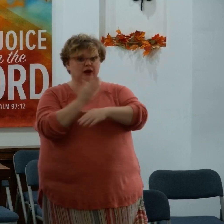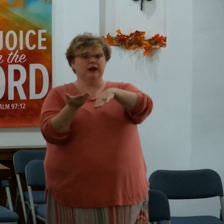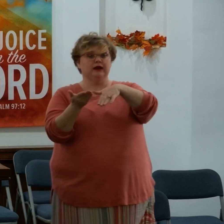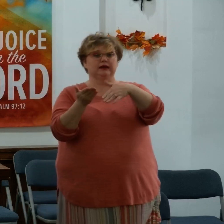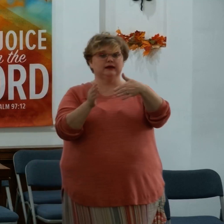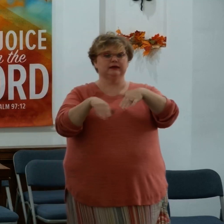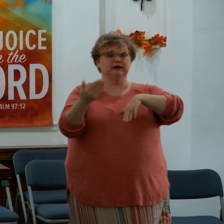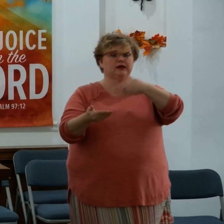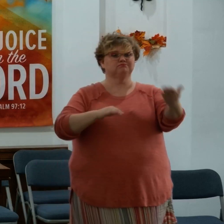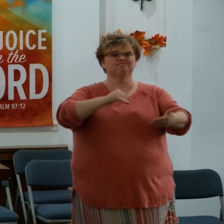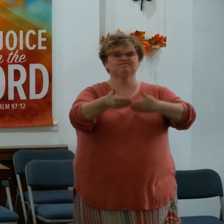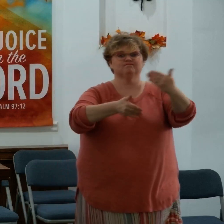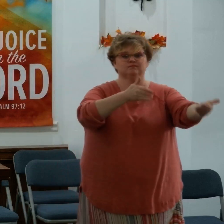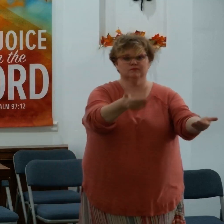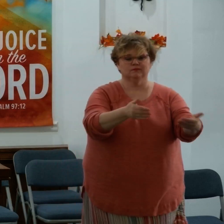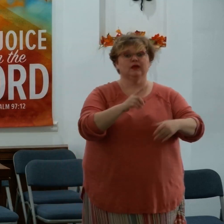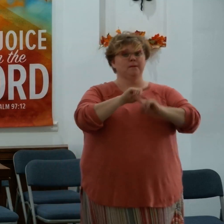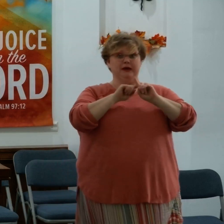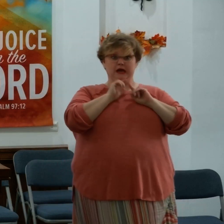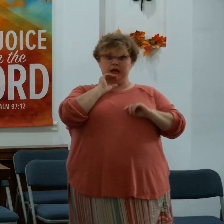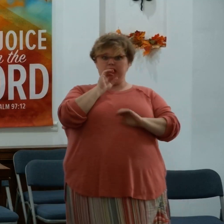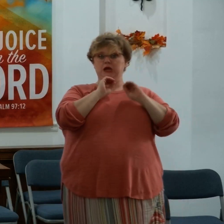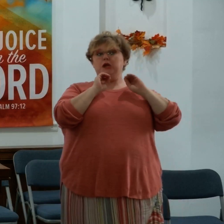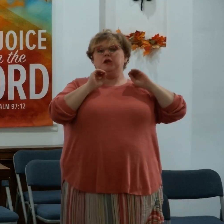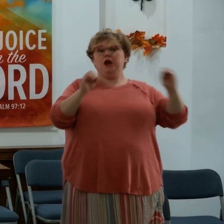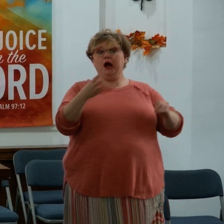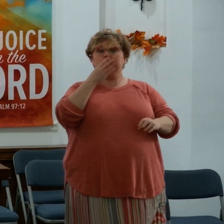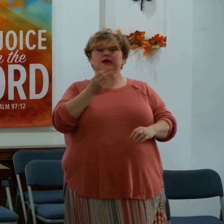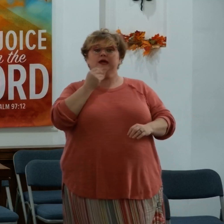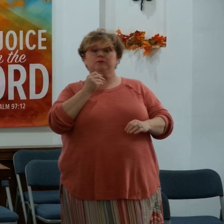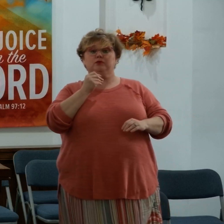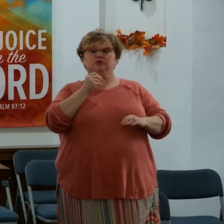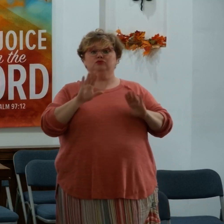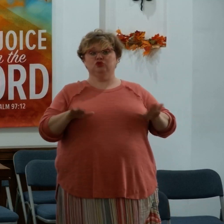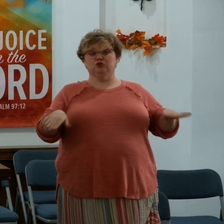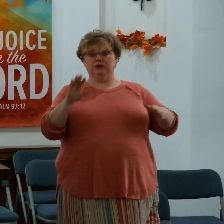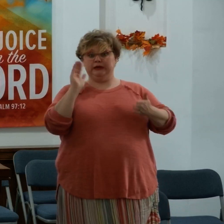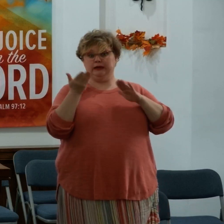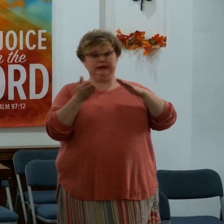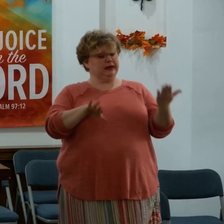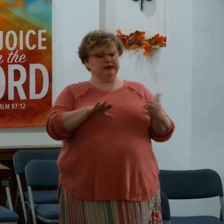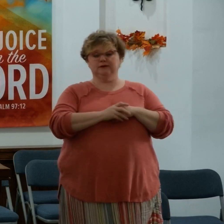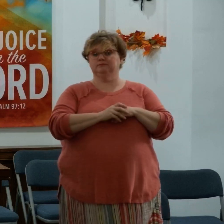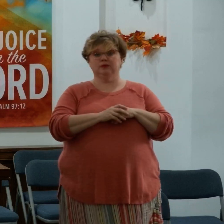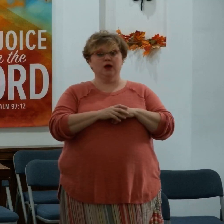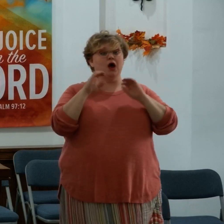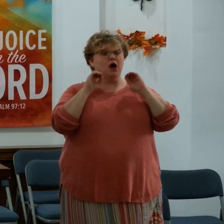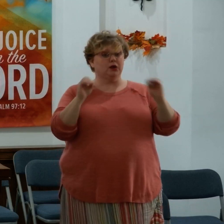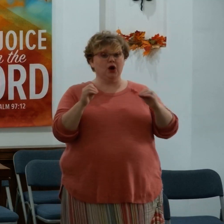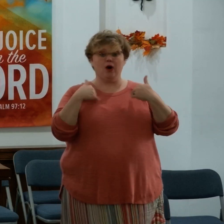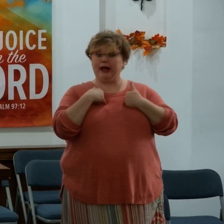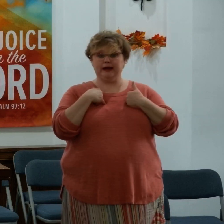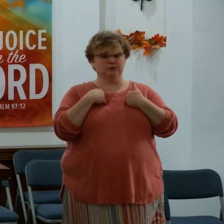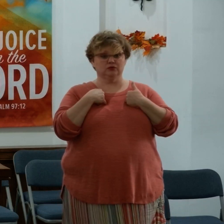none of the Hebrew firstborn males died. None of their firstborn animals died. And Pharaoh said, get out of here. I'm